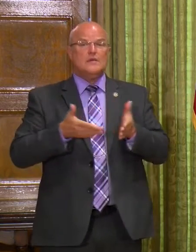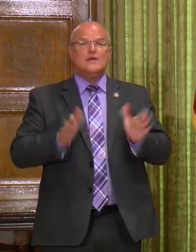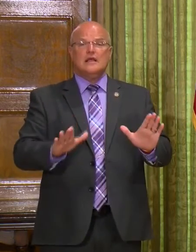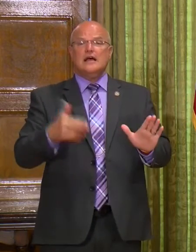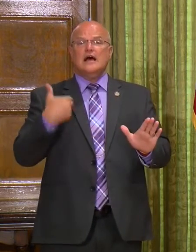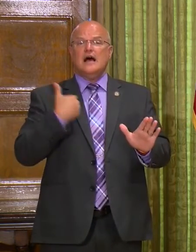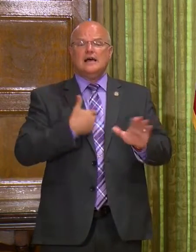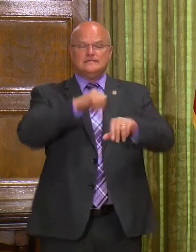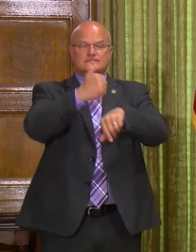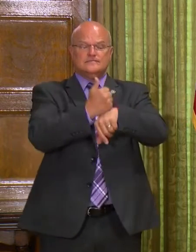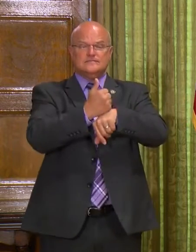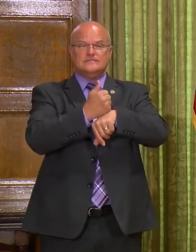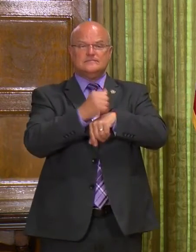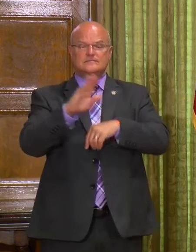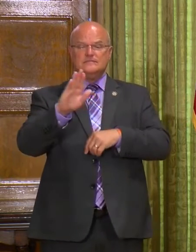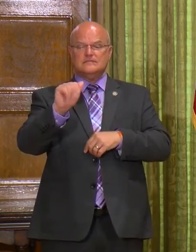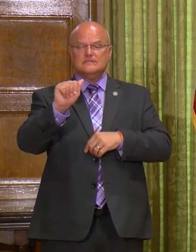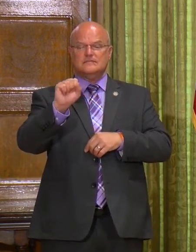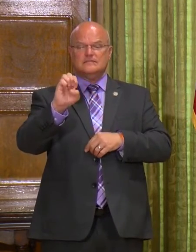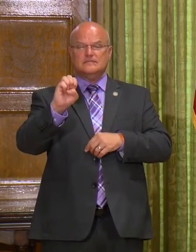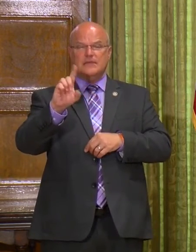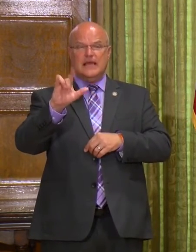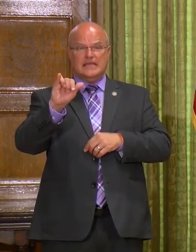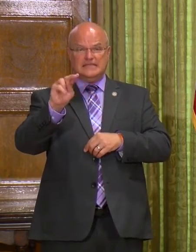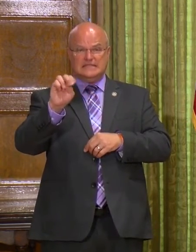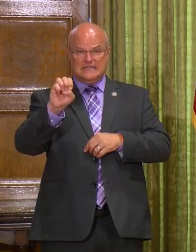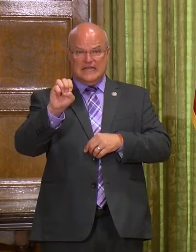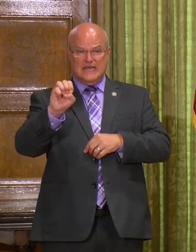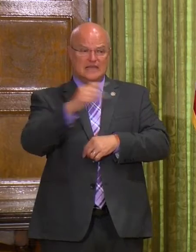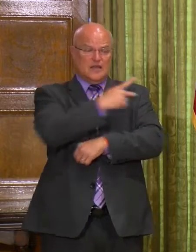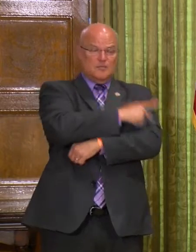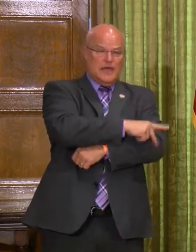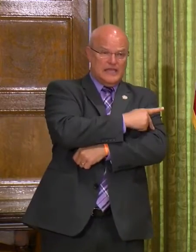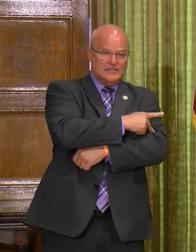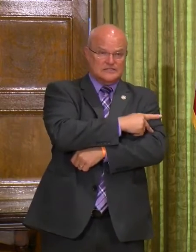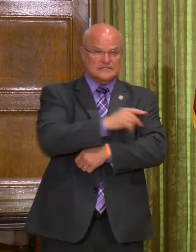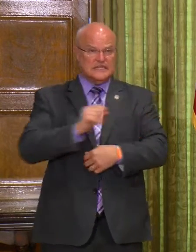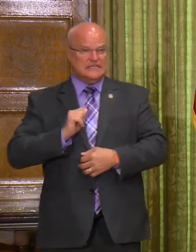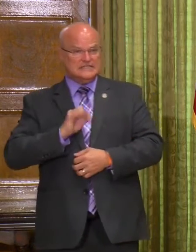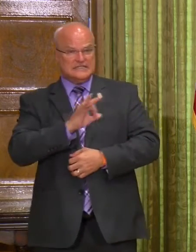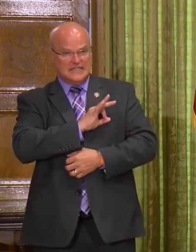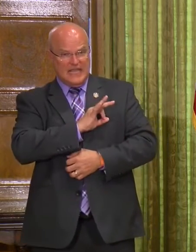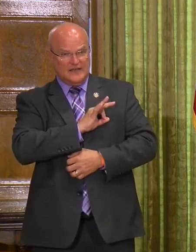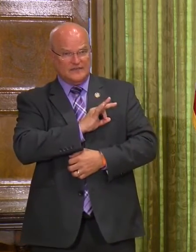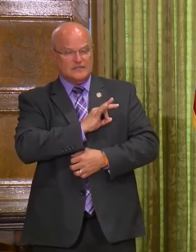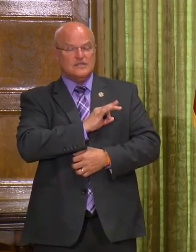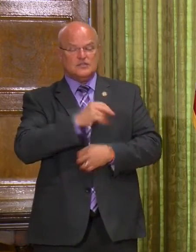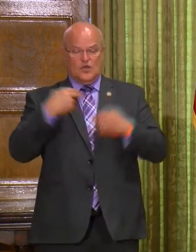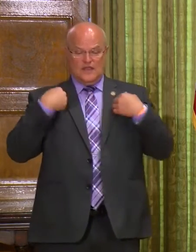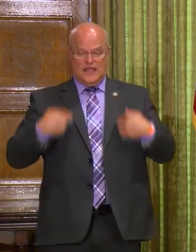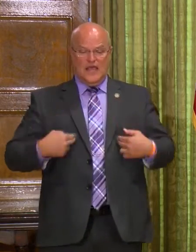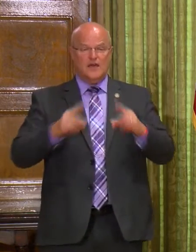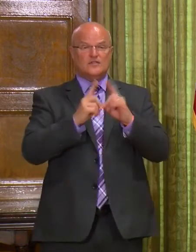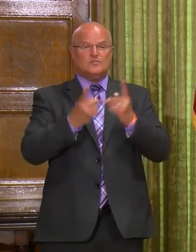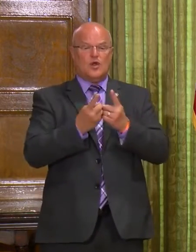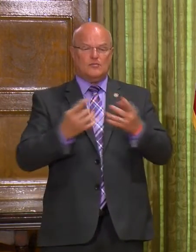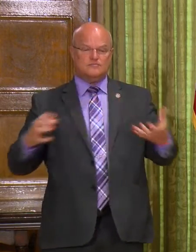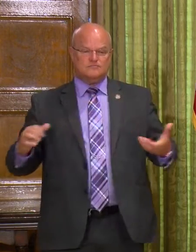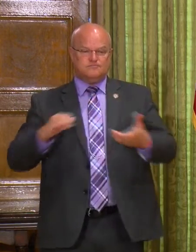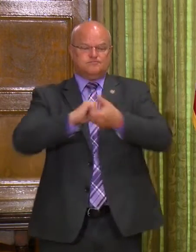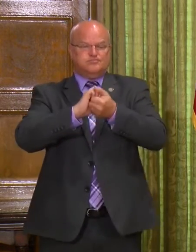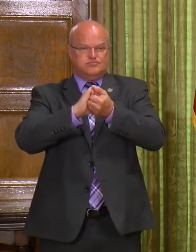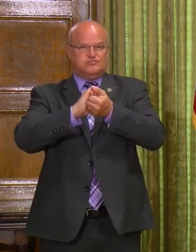to establish a baseline of both patients and staff. We have worked with the health department on a schedule and are coordinating with